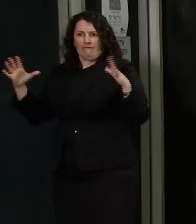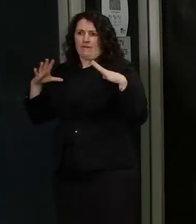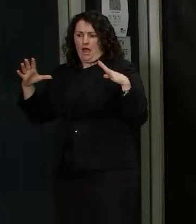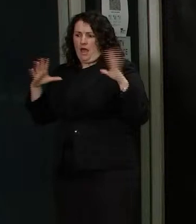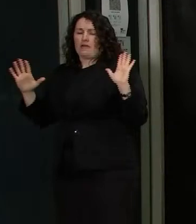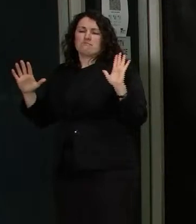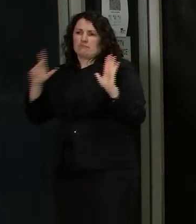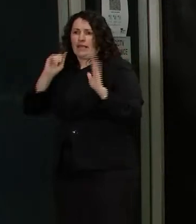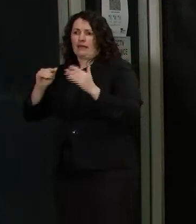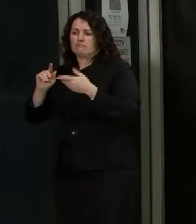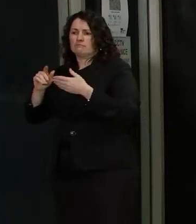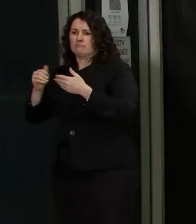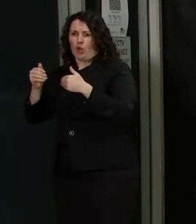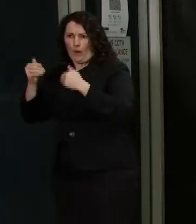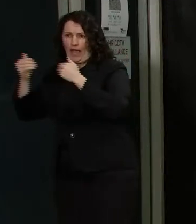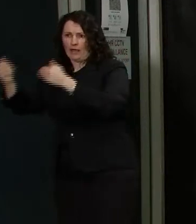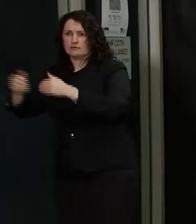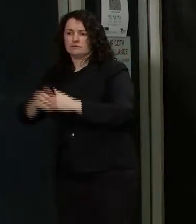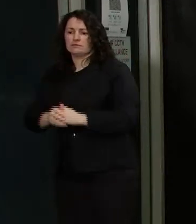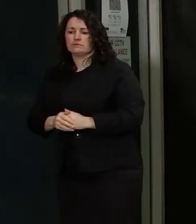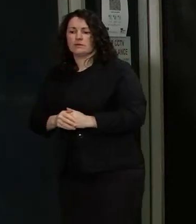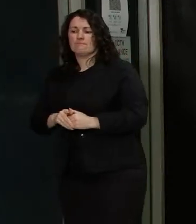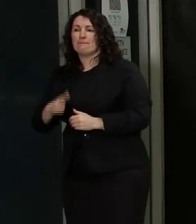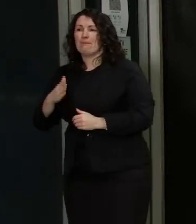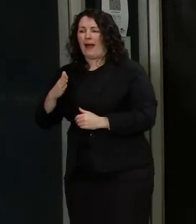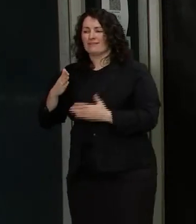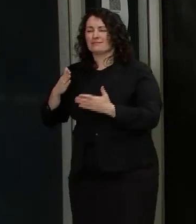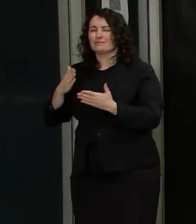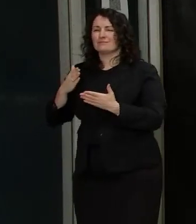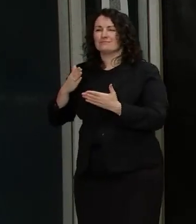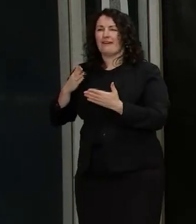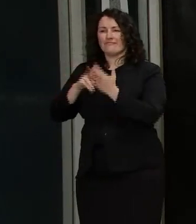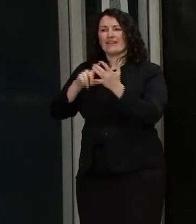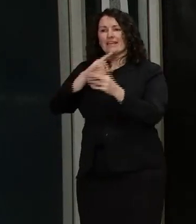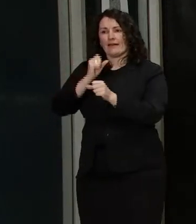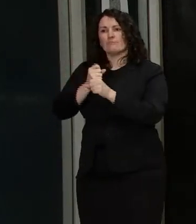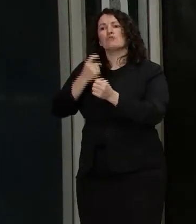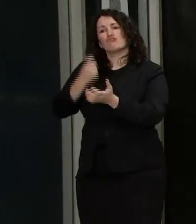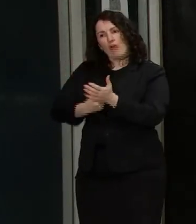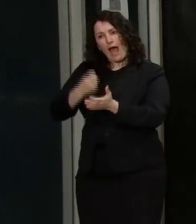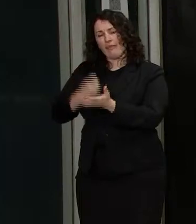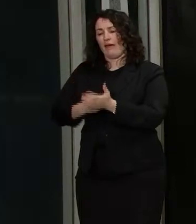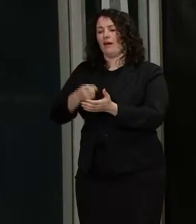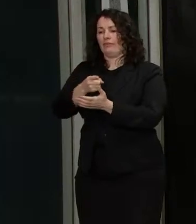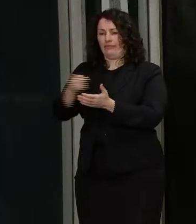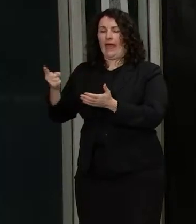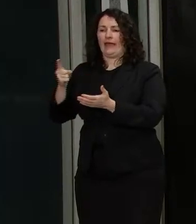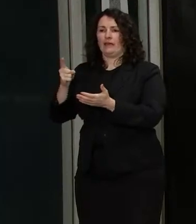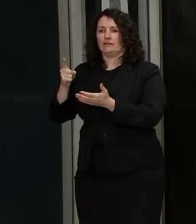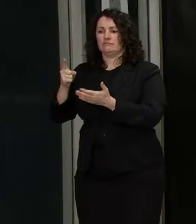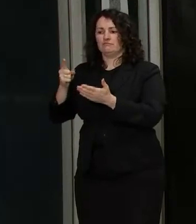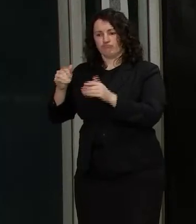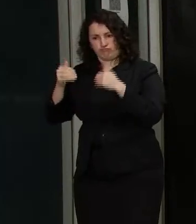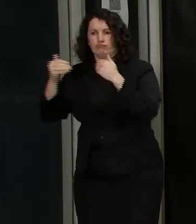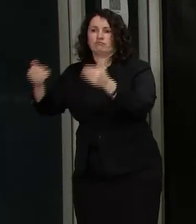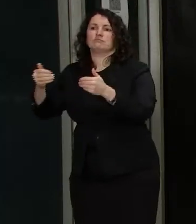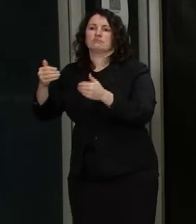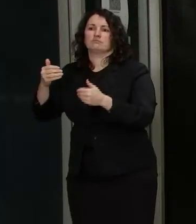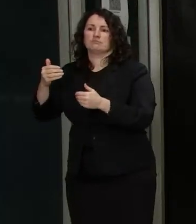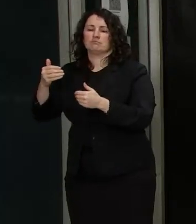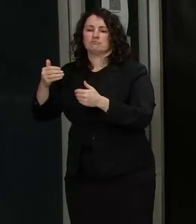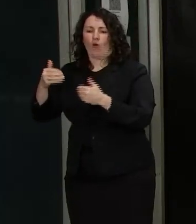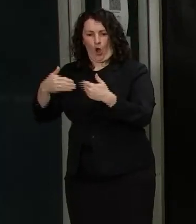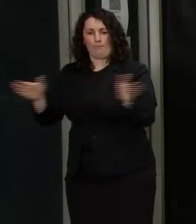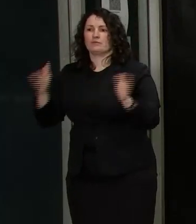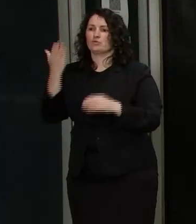said to schools, if you can postpone a curriculum day, you should. So there's no pupil-free day. We want all students